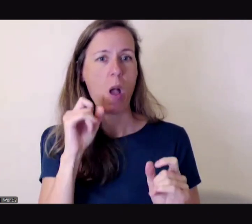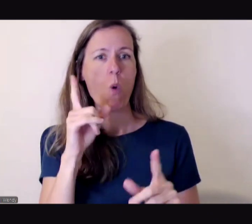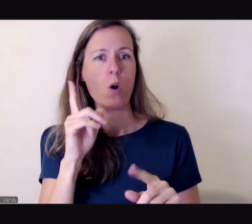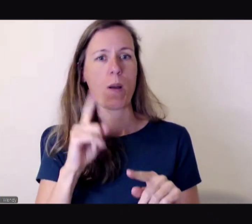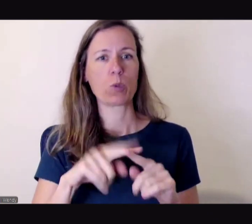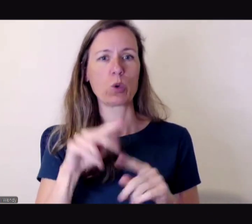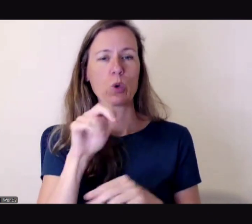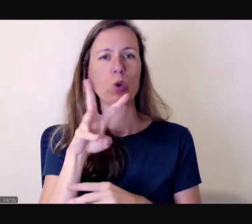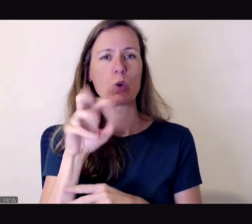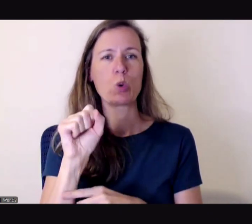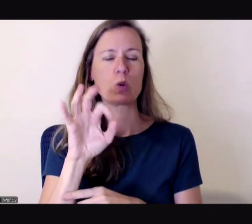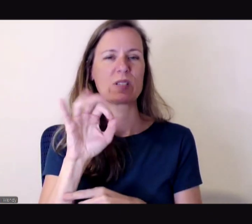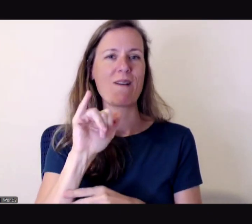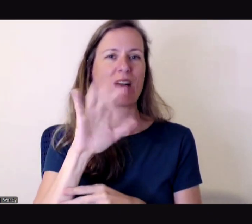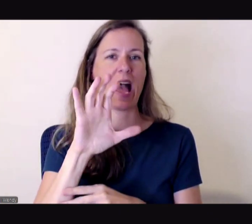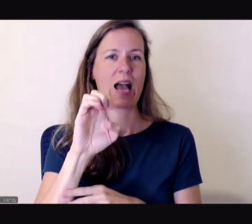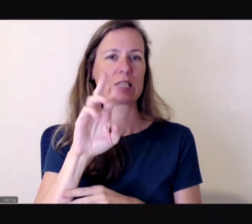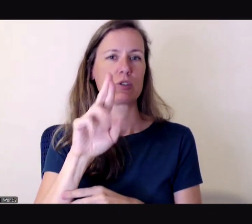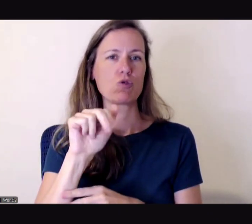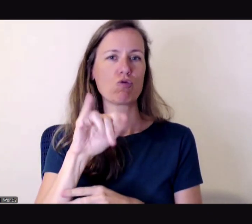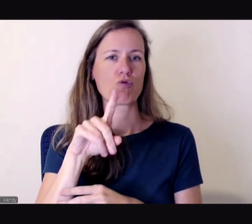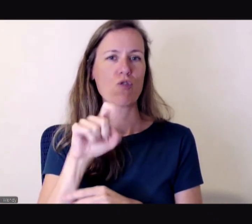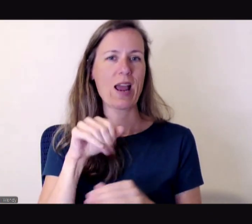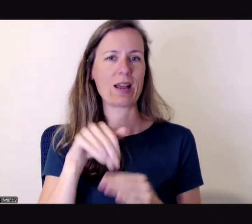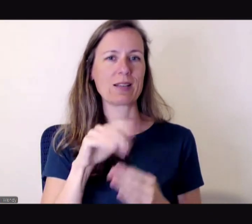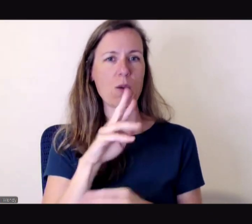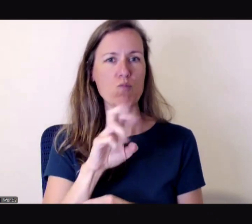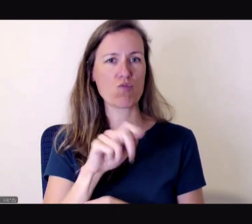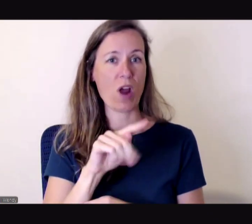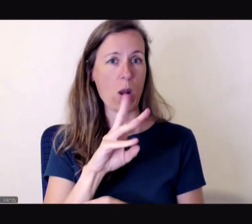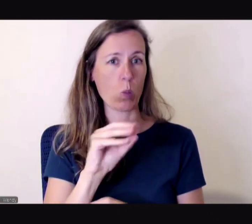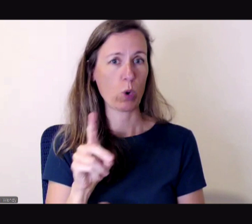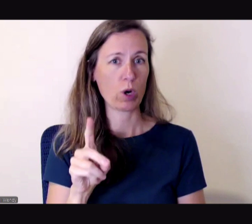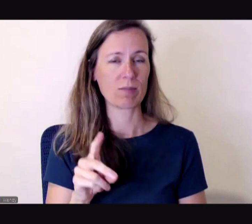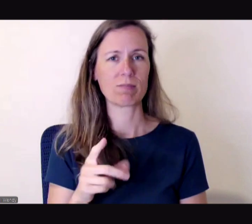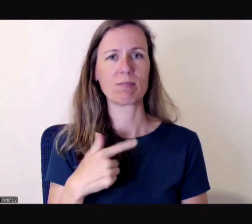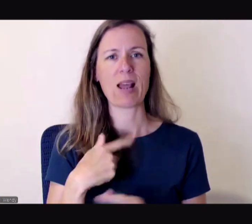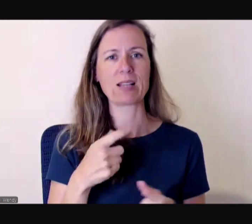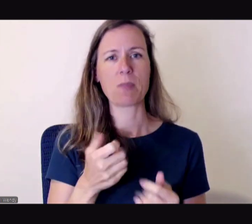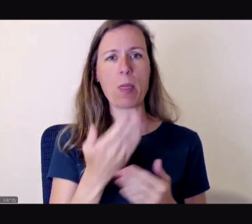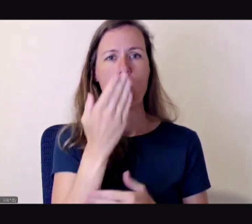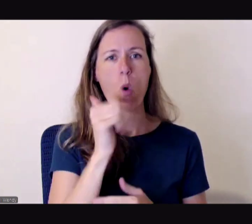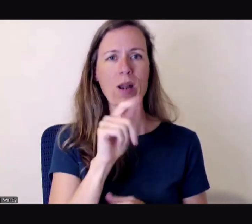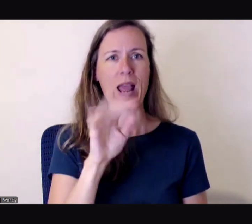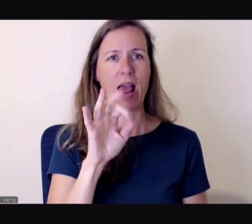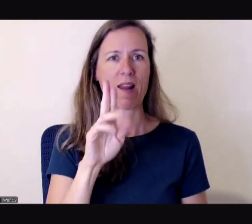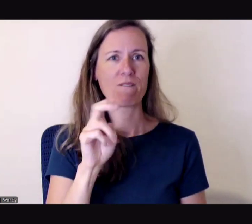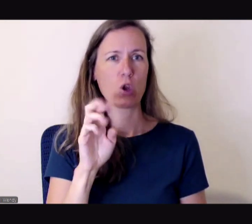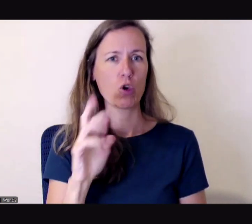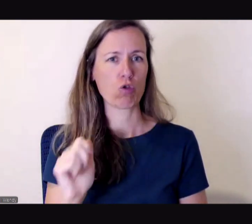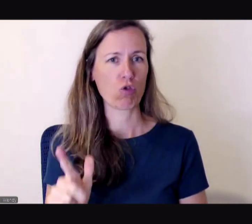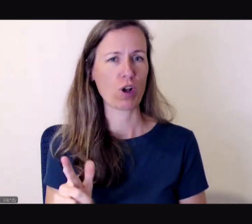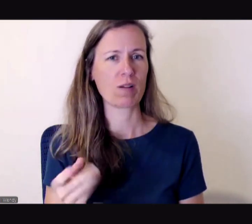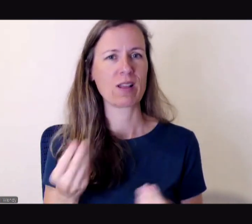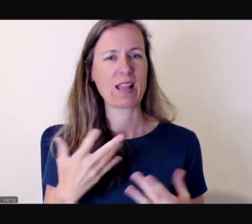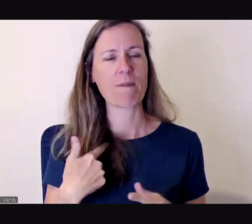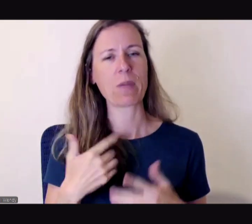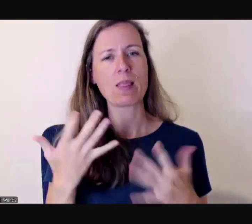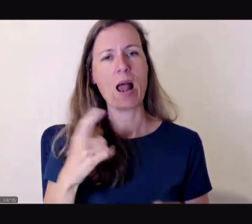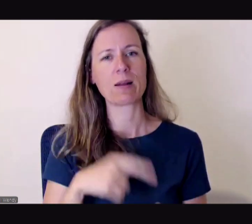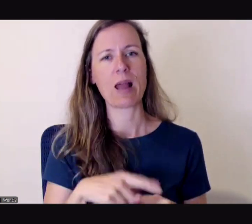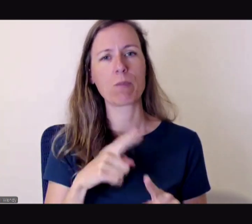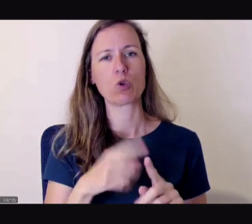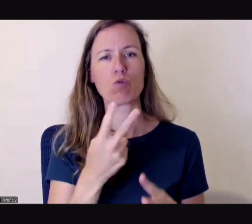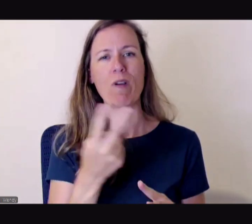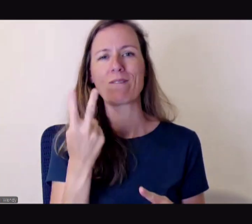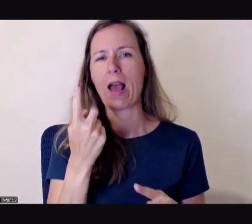right? I spent my morning at a funeral, and it gave me a lot of time to just reflect on what's happening around